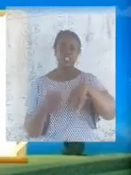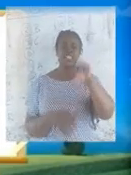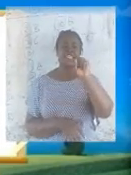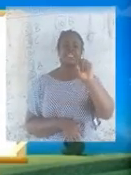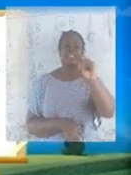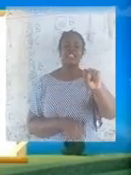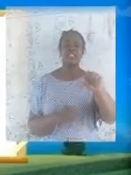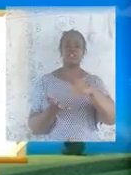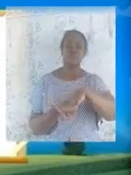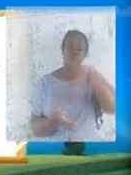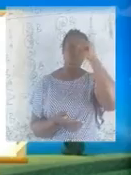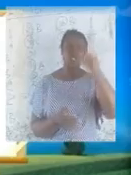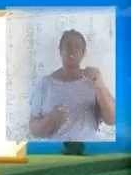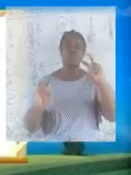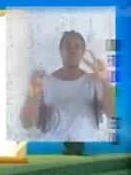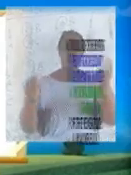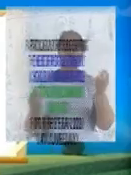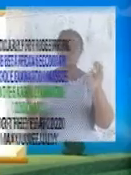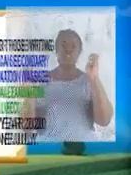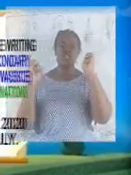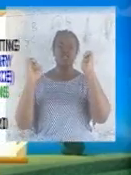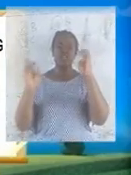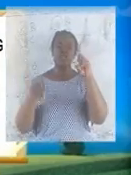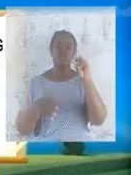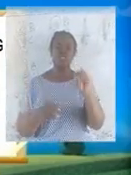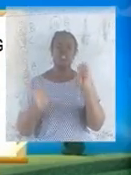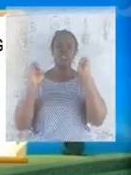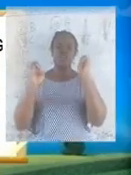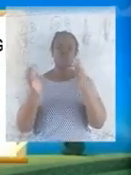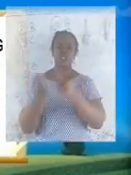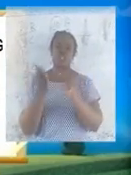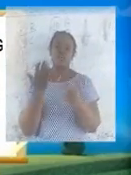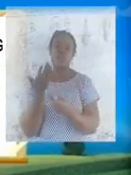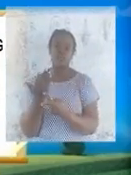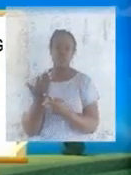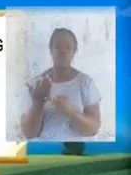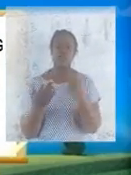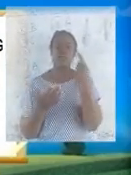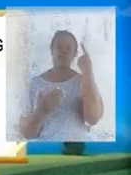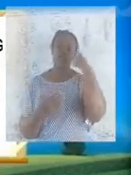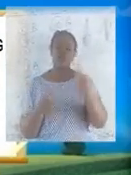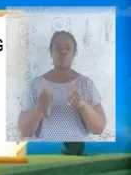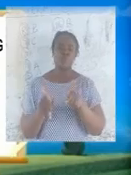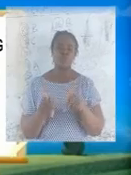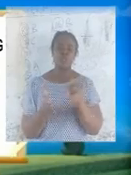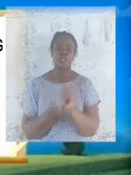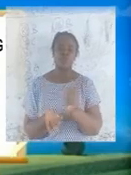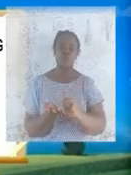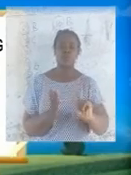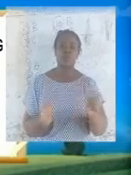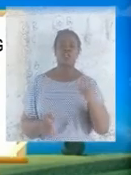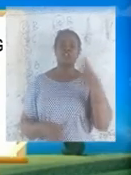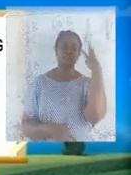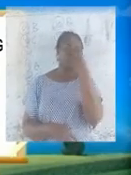titled Edo State Educational Program, particularly for those writing the West African Senior School